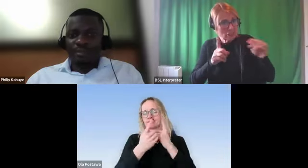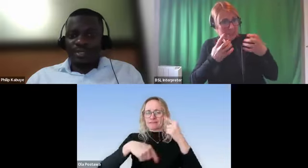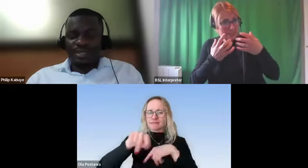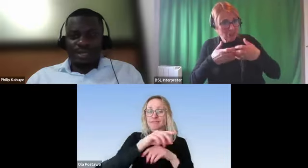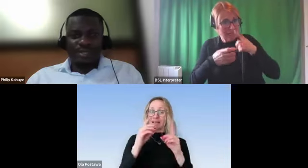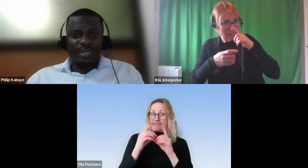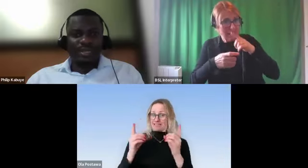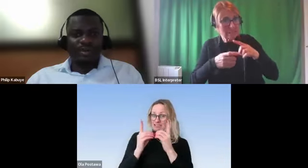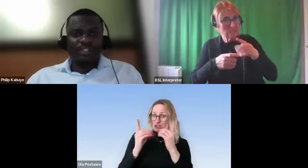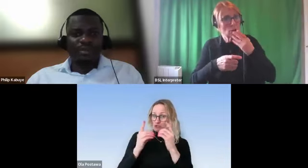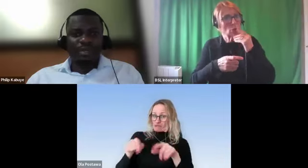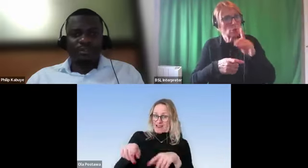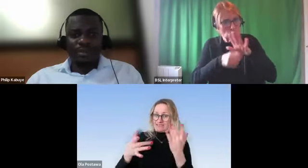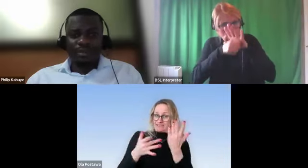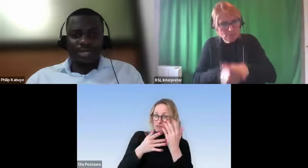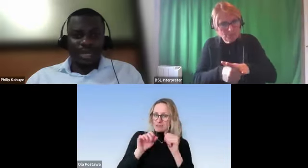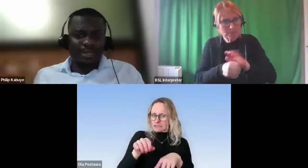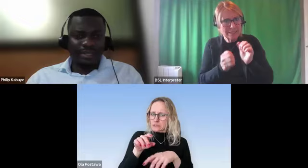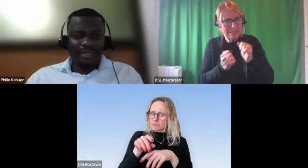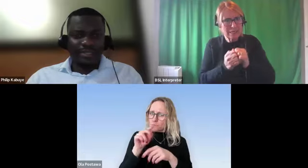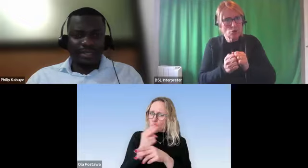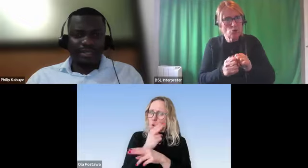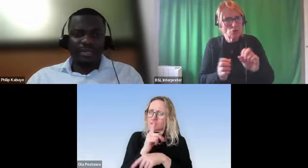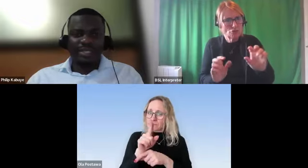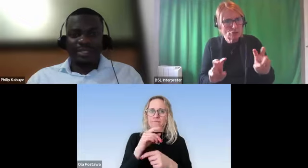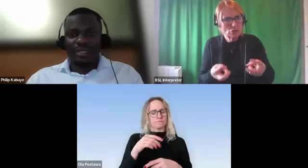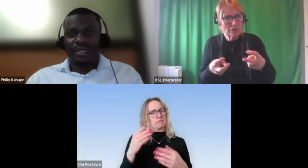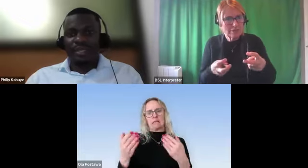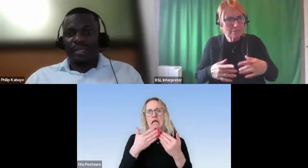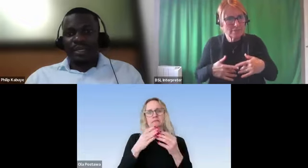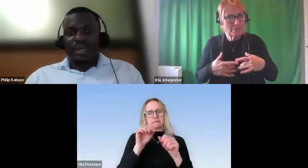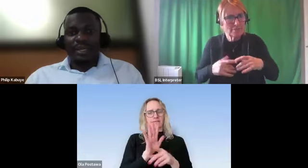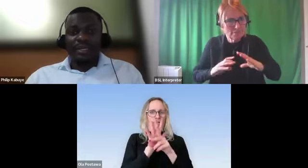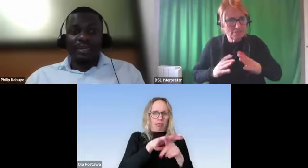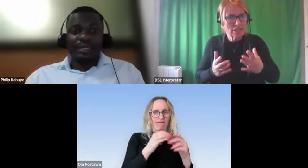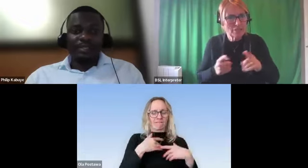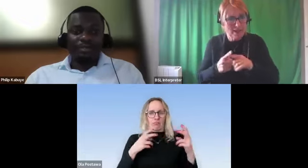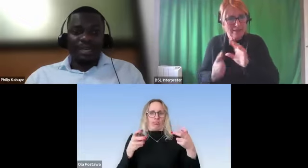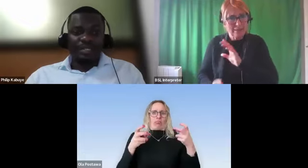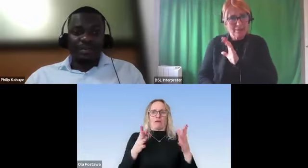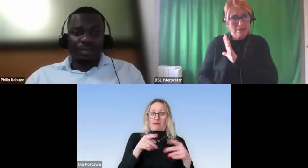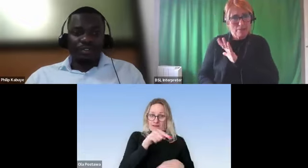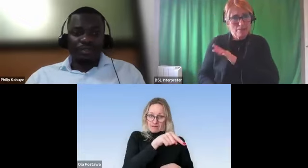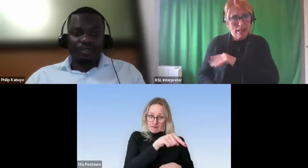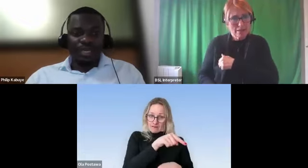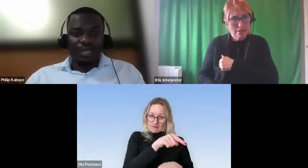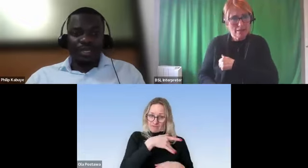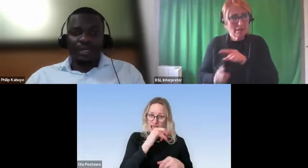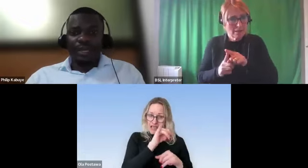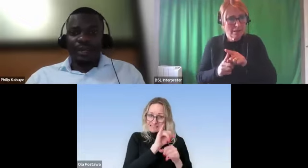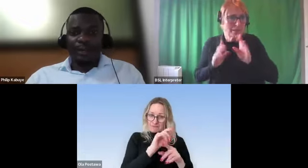to stifle dissent and constrict our freedoms like this, as just shared in Palestine, then it must